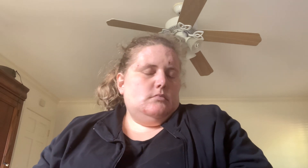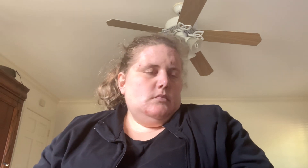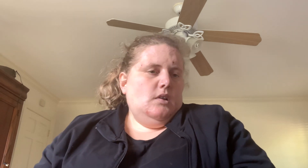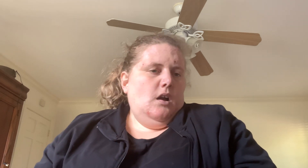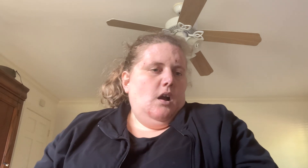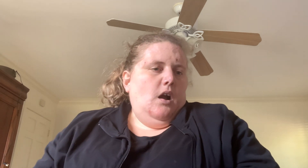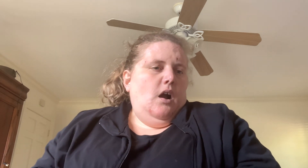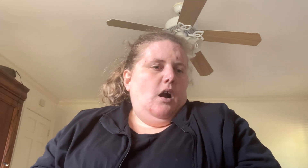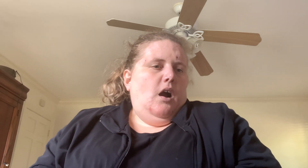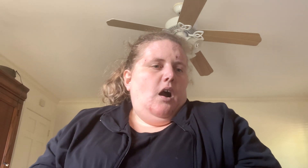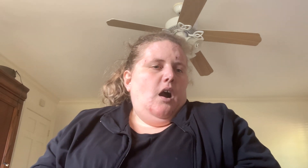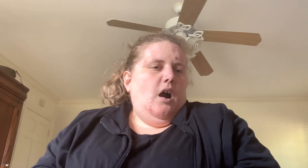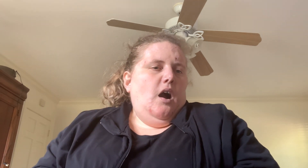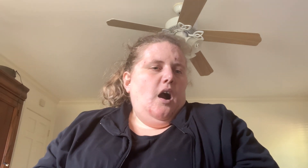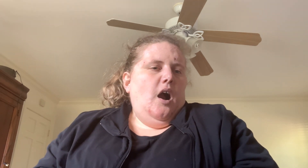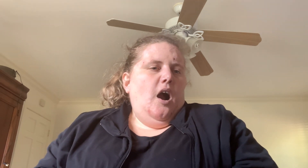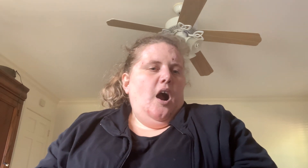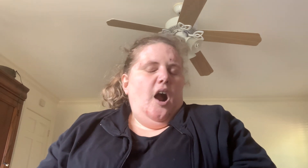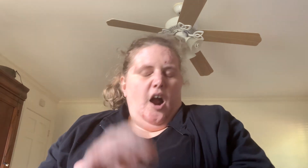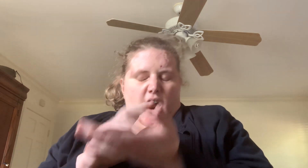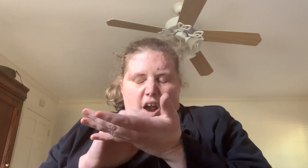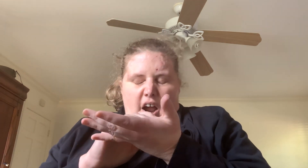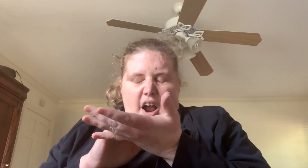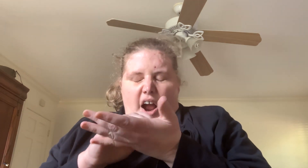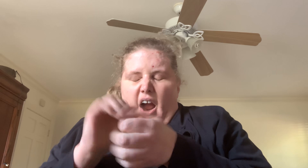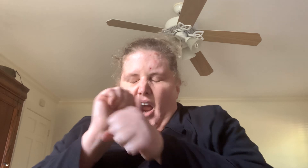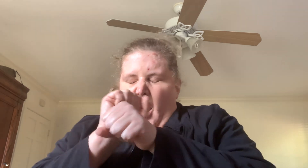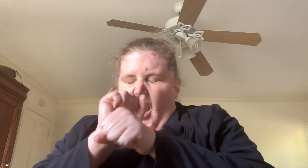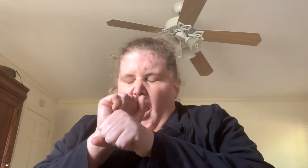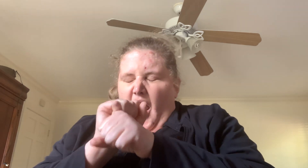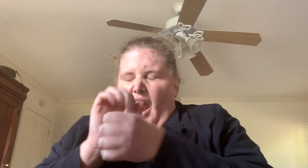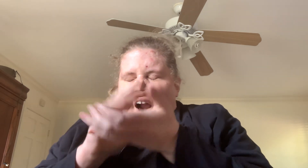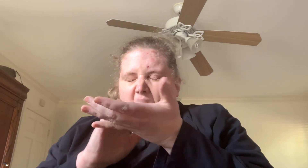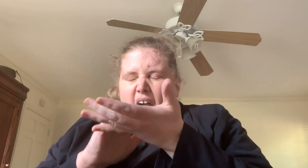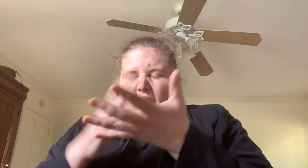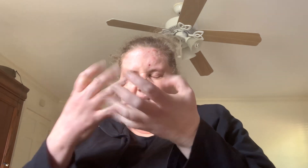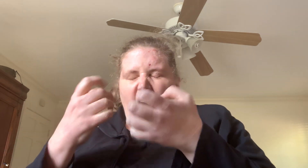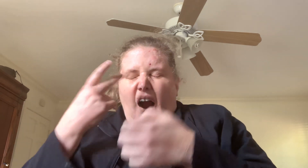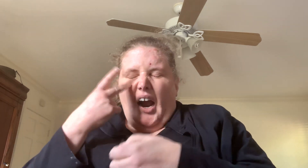I'll give you a second to do the calculations on your own because I just want to see if you can get it. So you would do